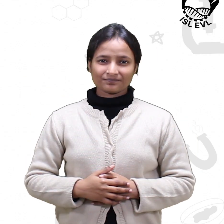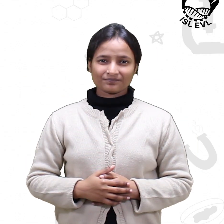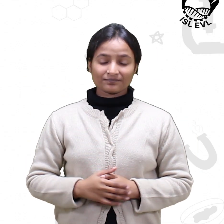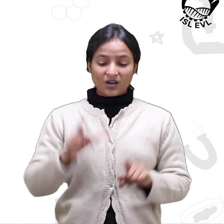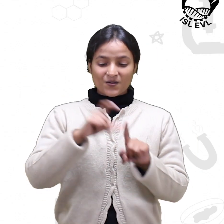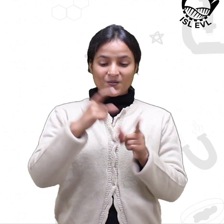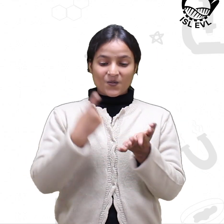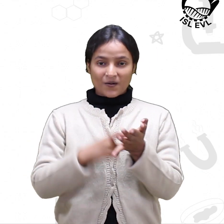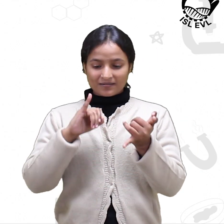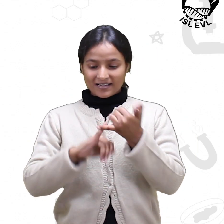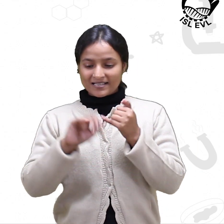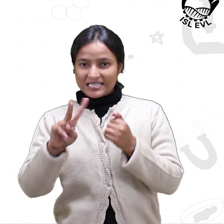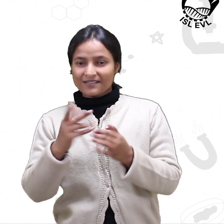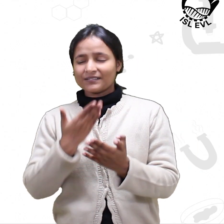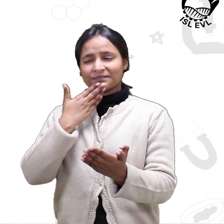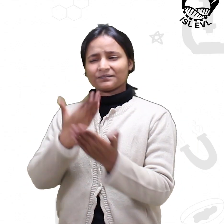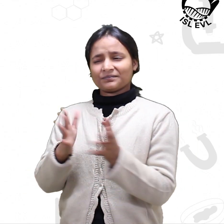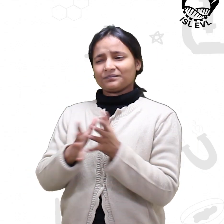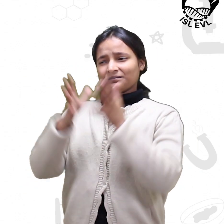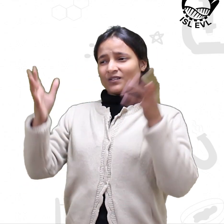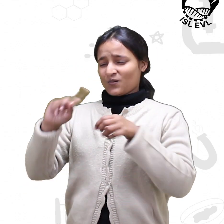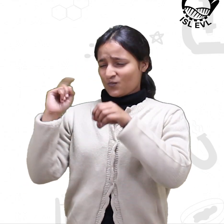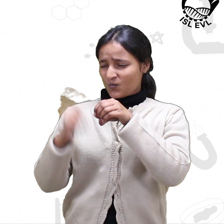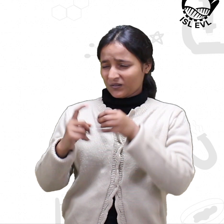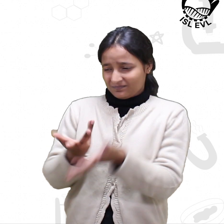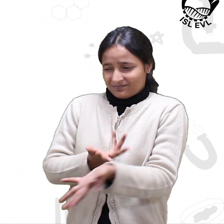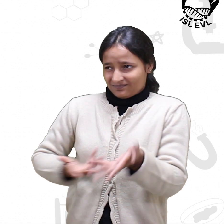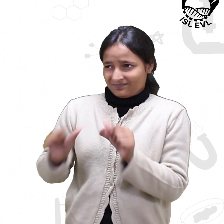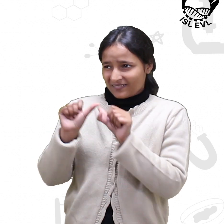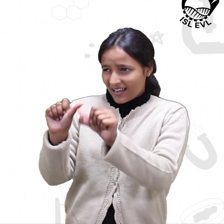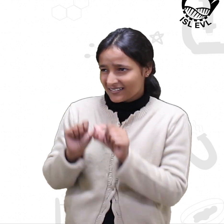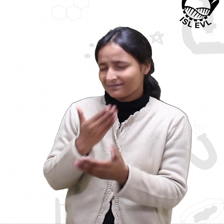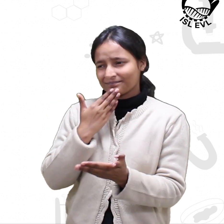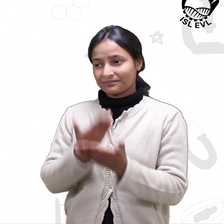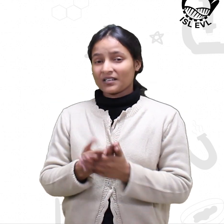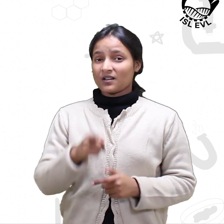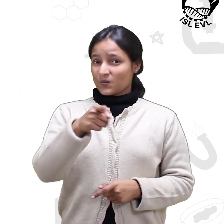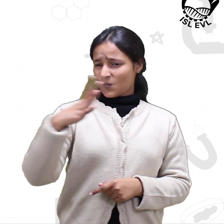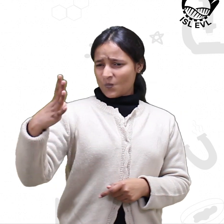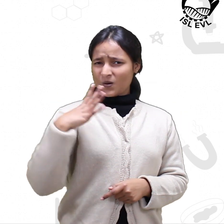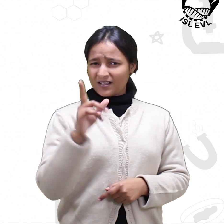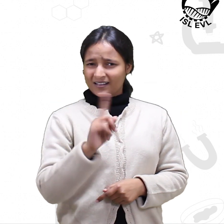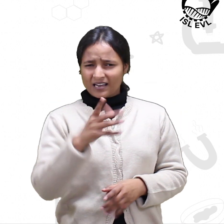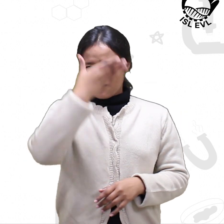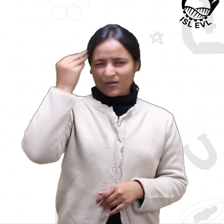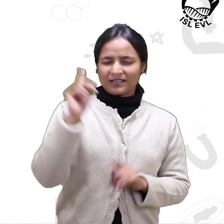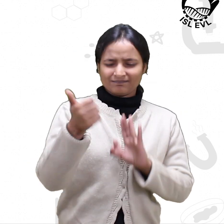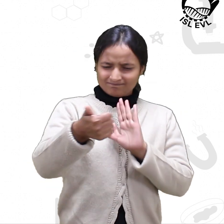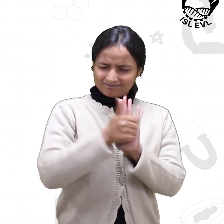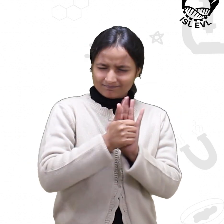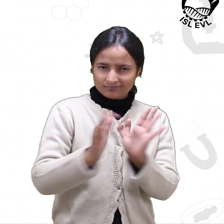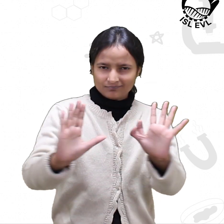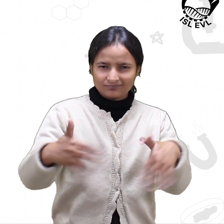possible. Finally, thanks to Dr. Shiba Vasu for answering all the curious questions we posed. Don't forget to like